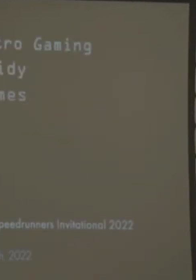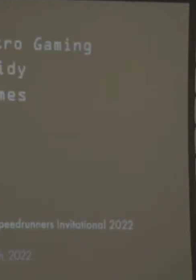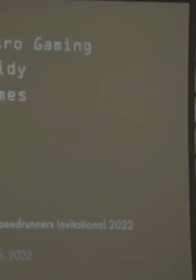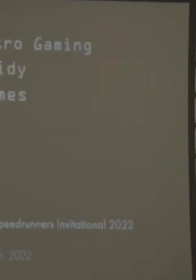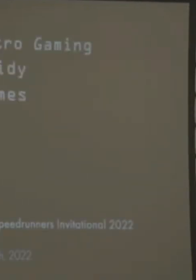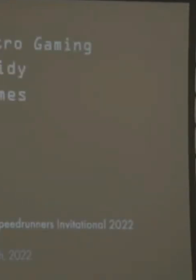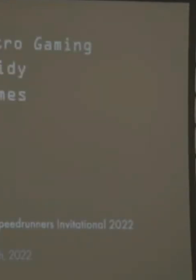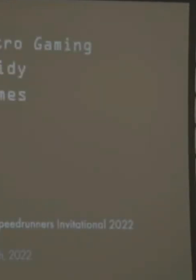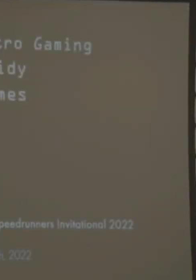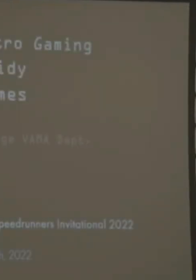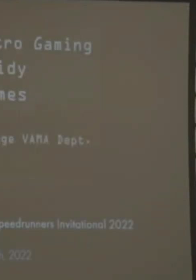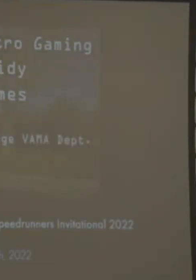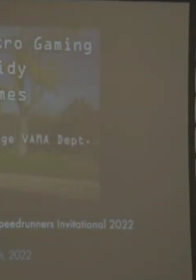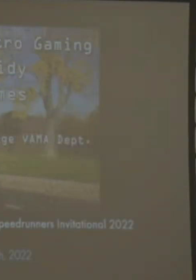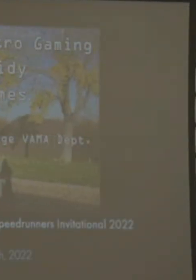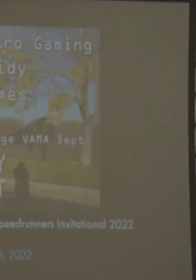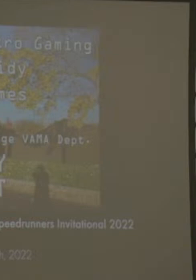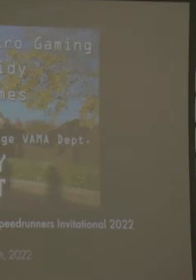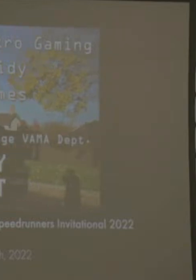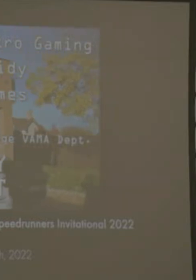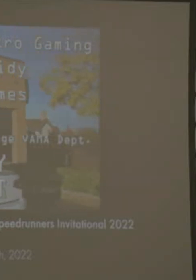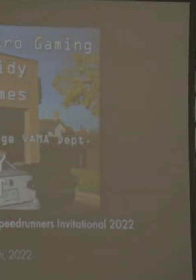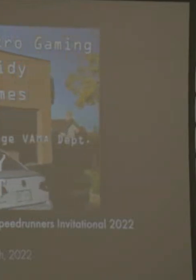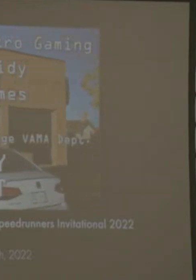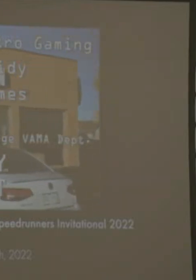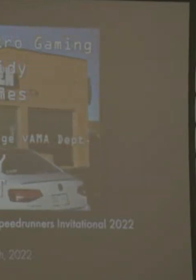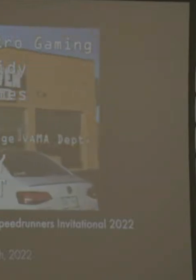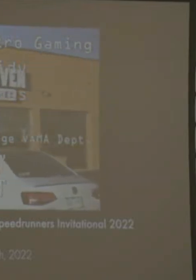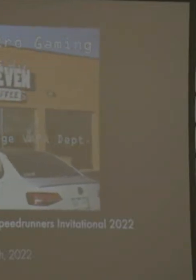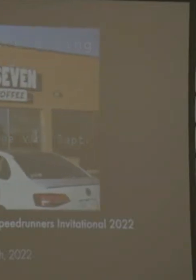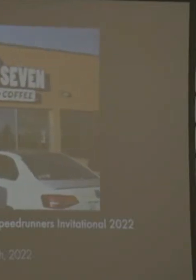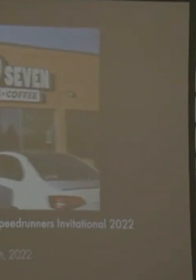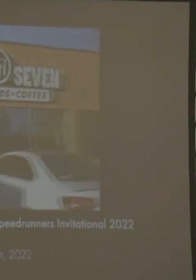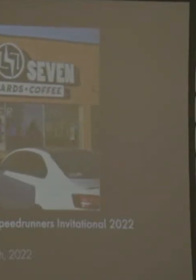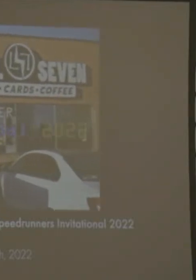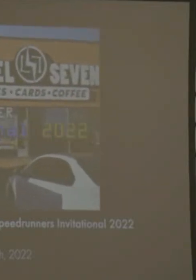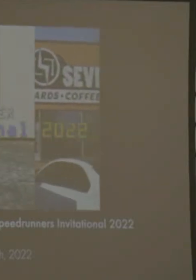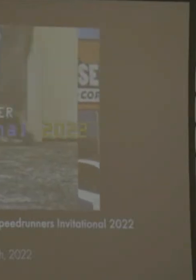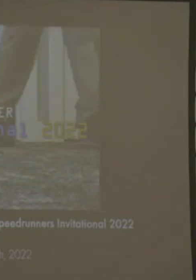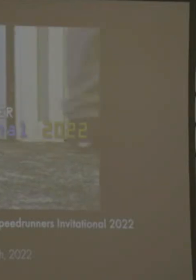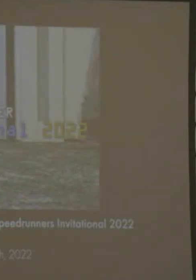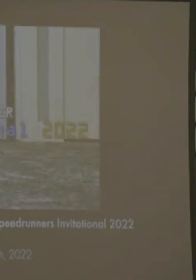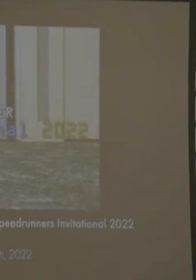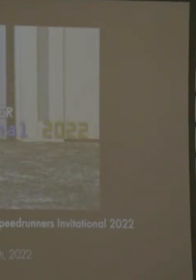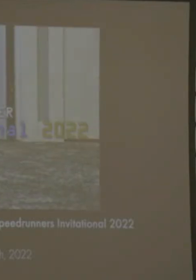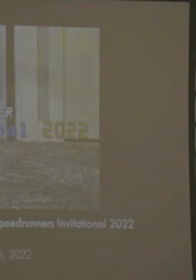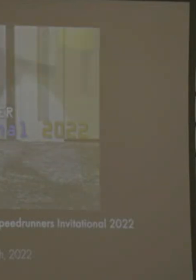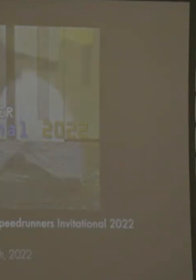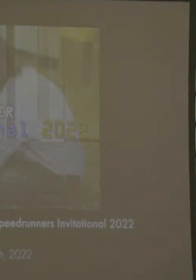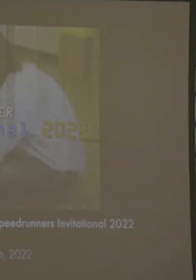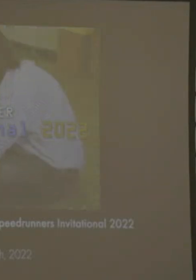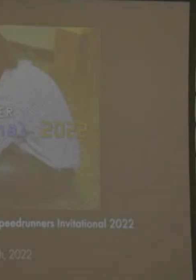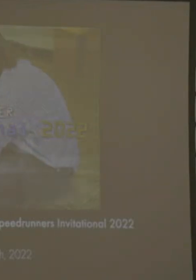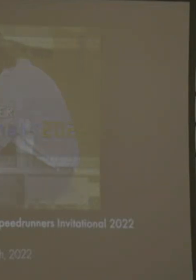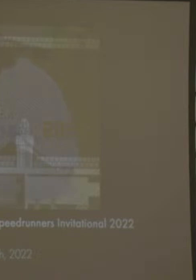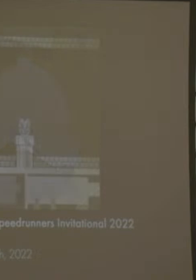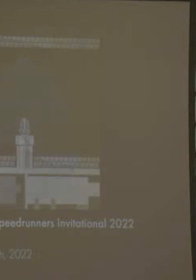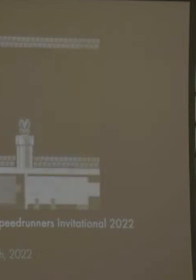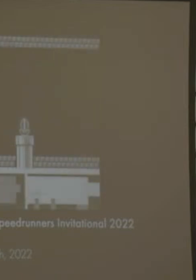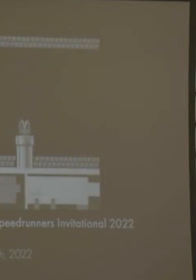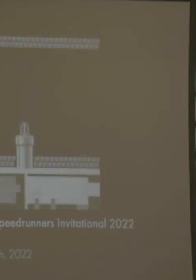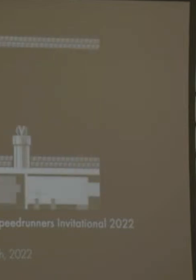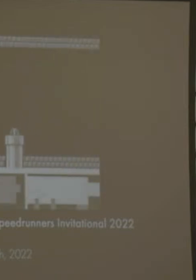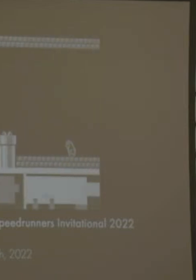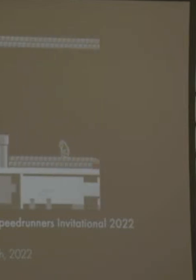Community College and the VAMA department have been instrumental in helping me learn creative processes, helping